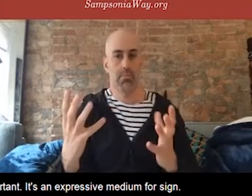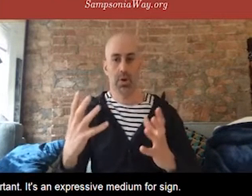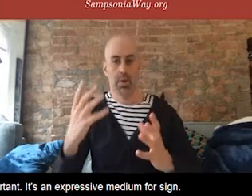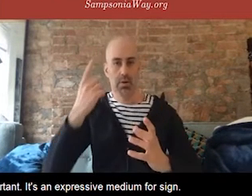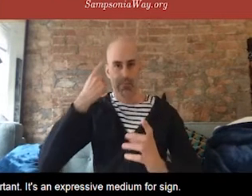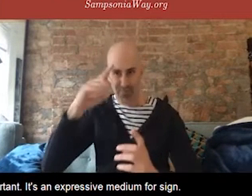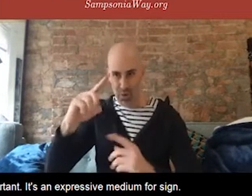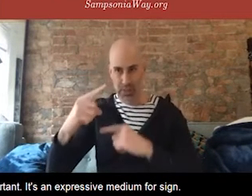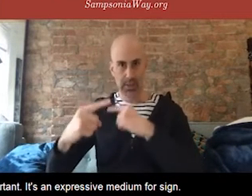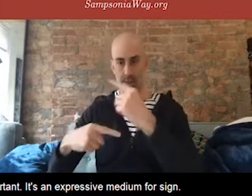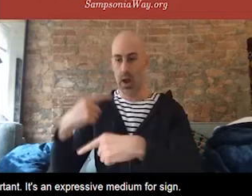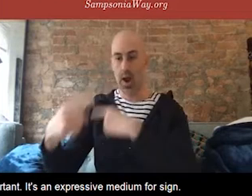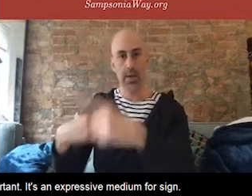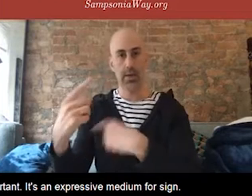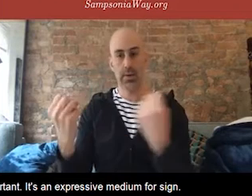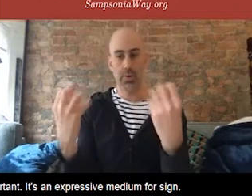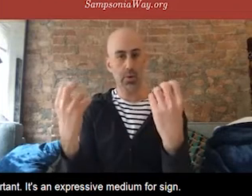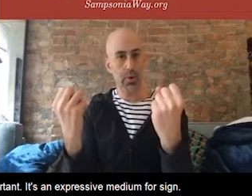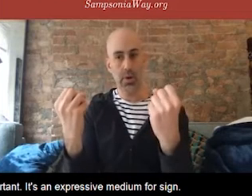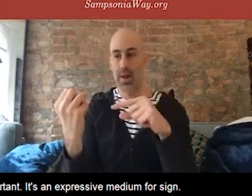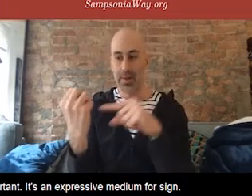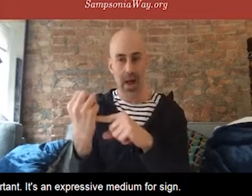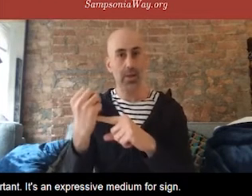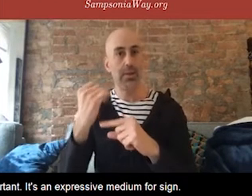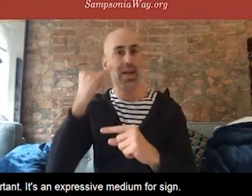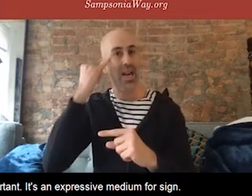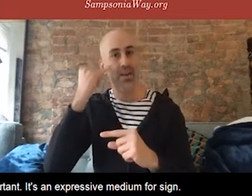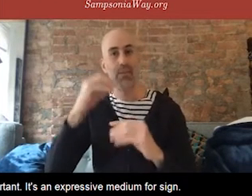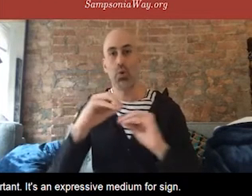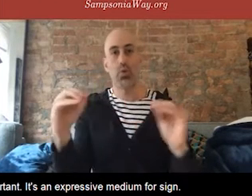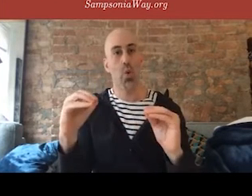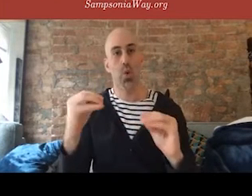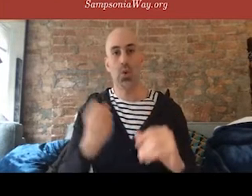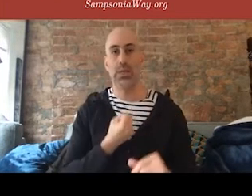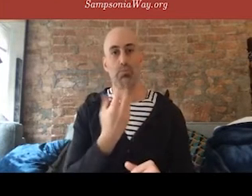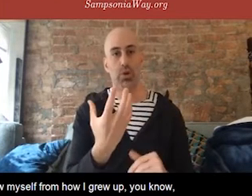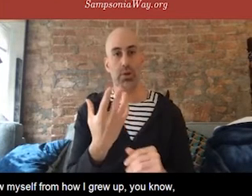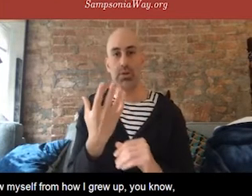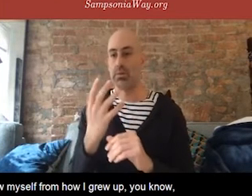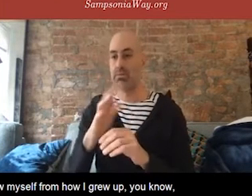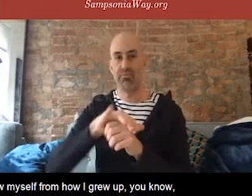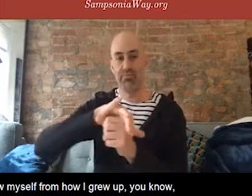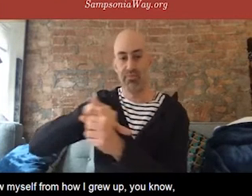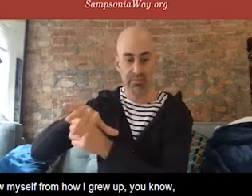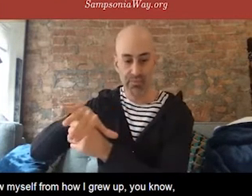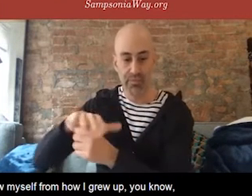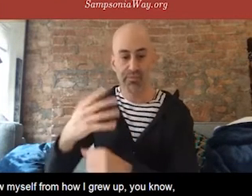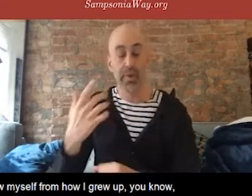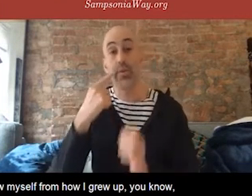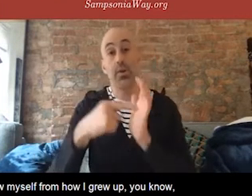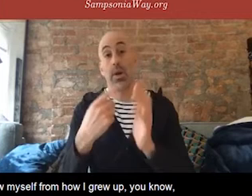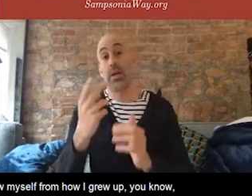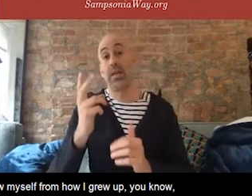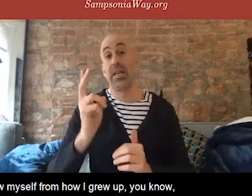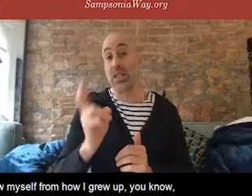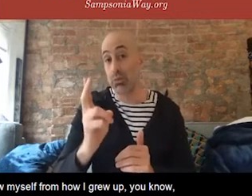important. It's an expressive medium for sign. Poetry is